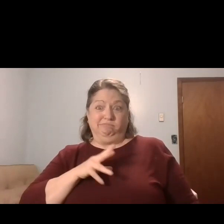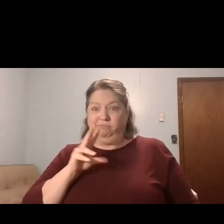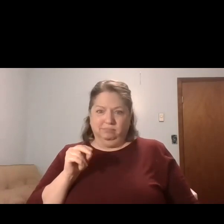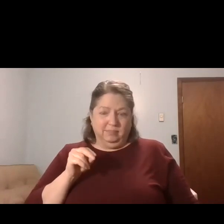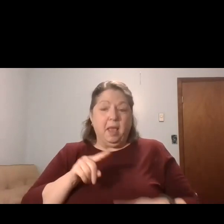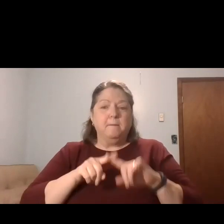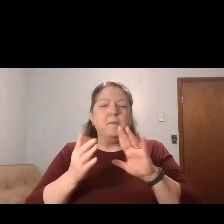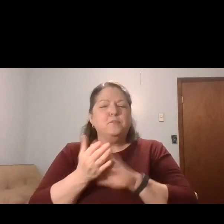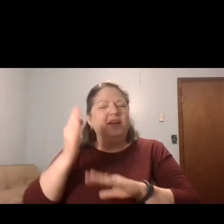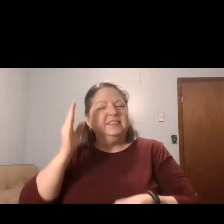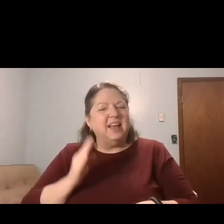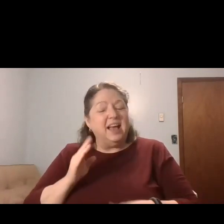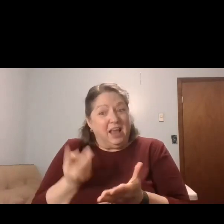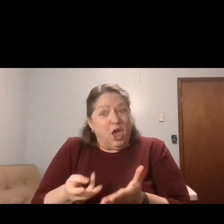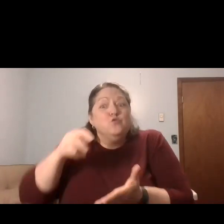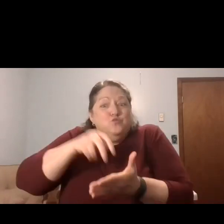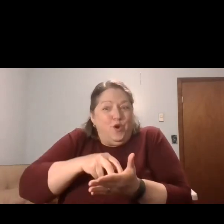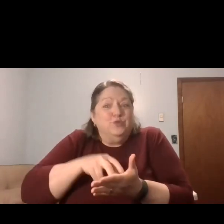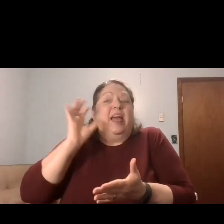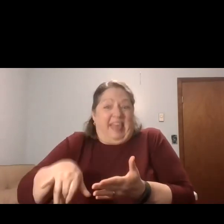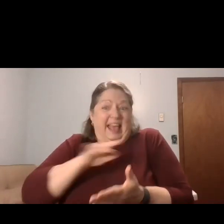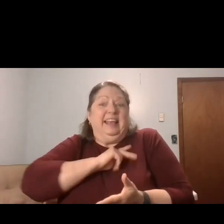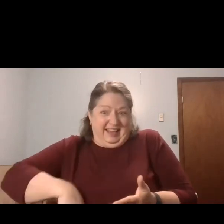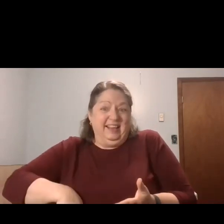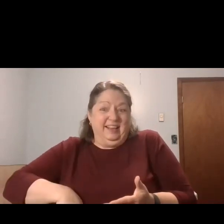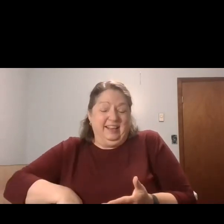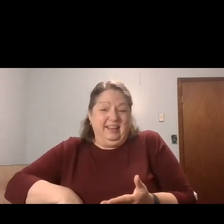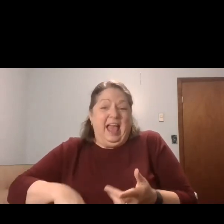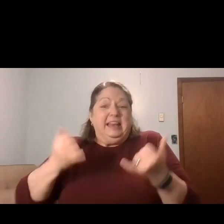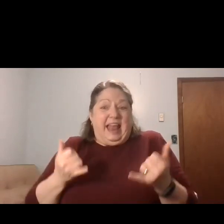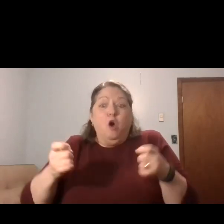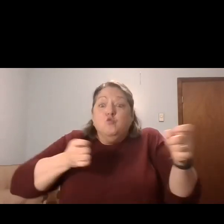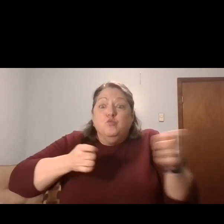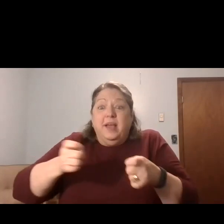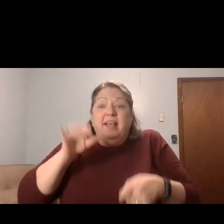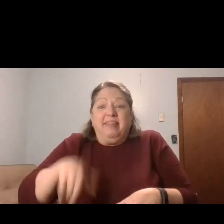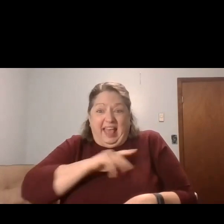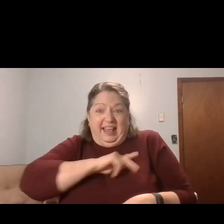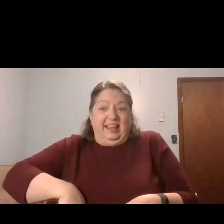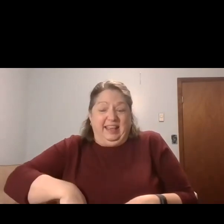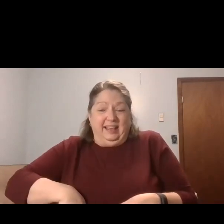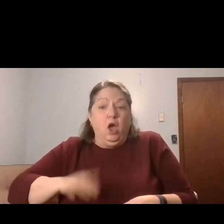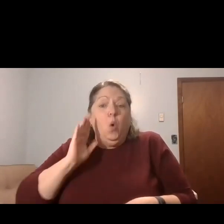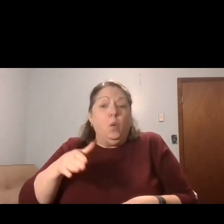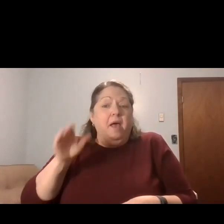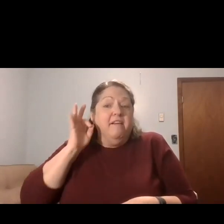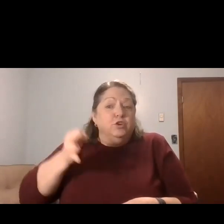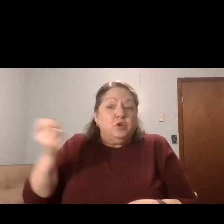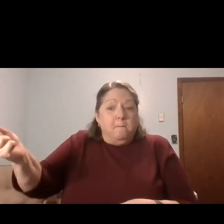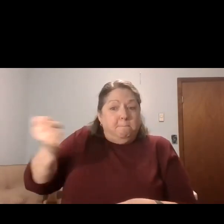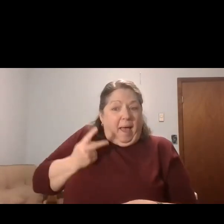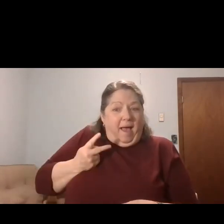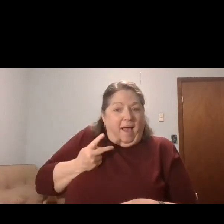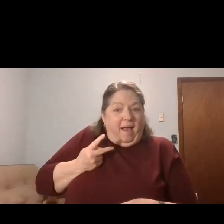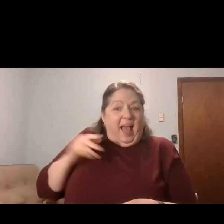as king, he reigns as king, and he will return as king. So who's your